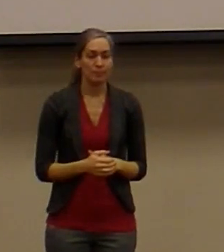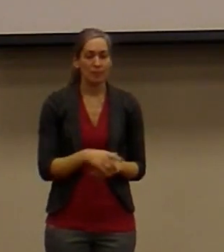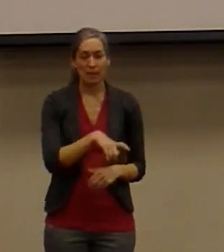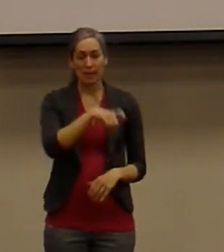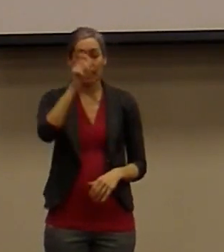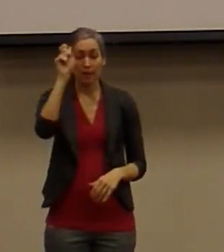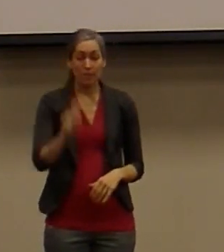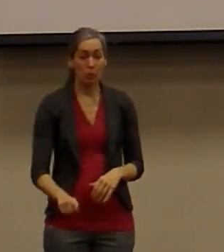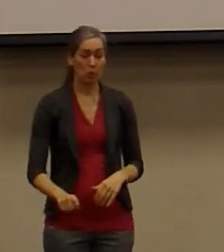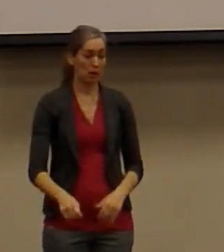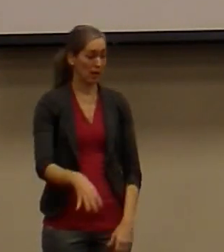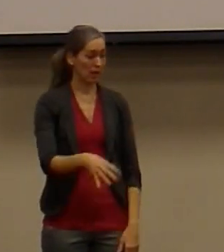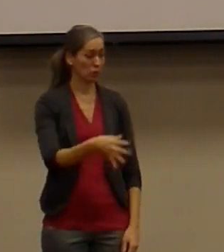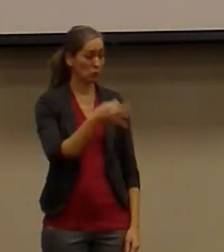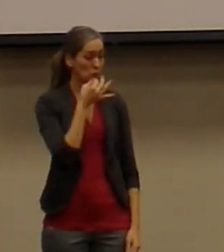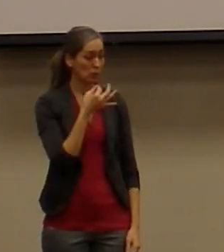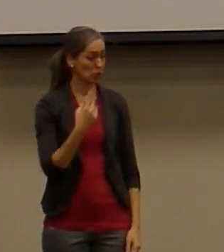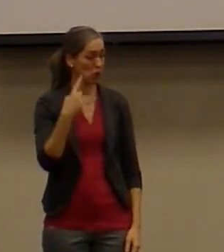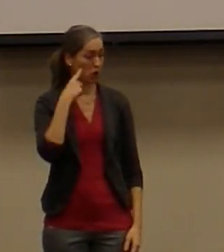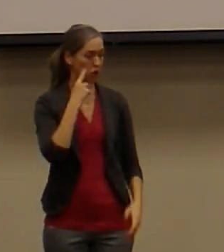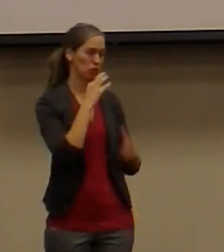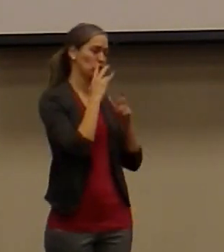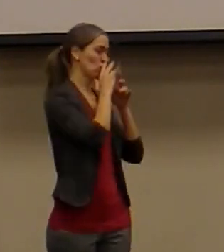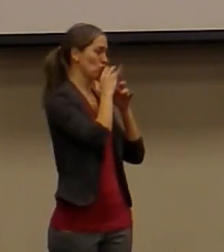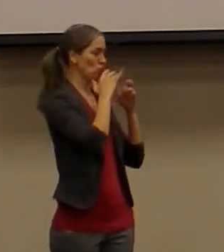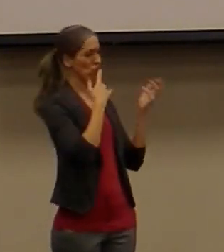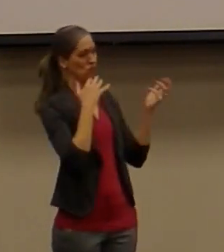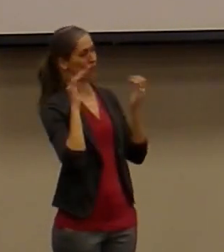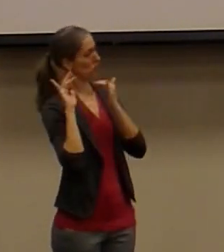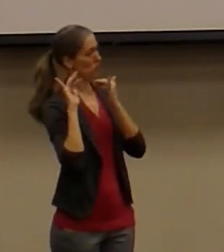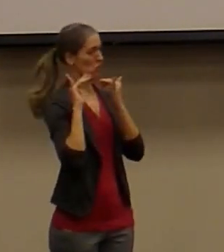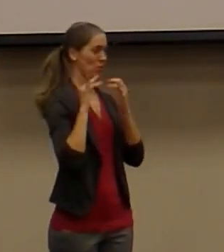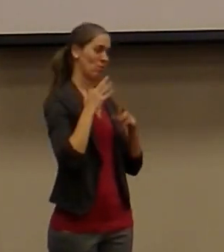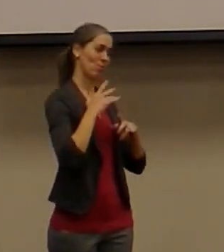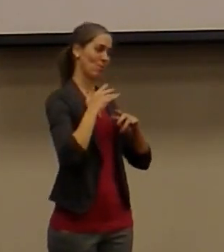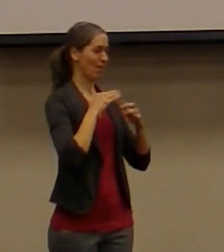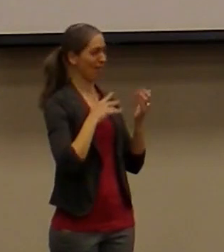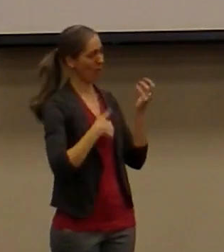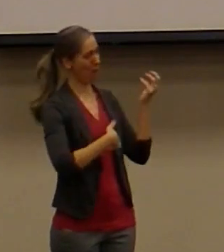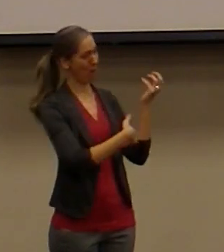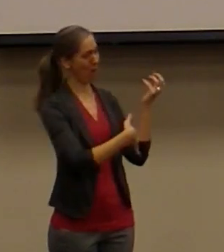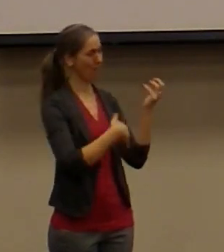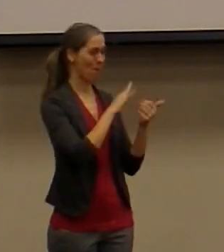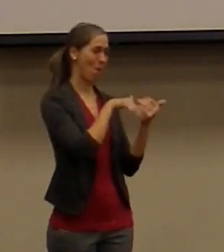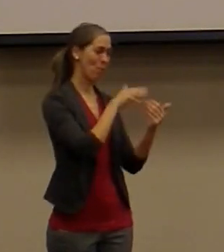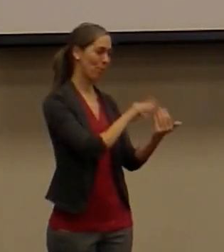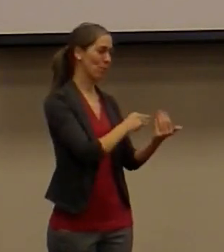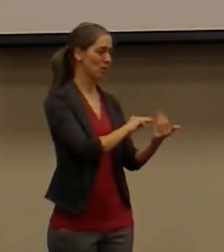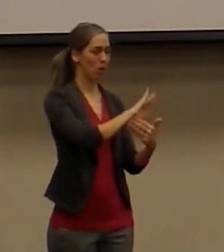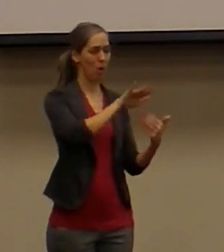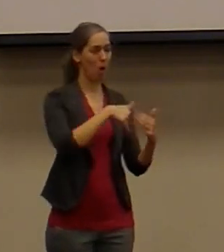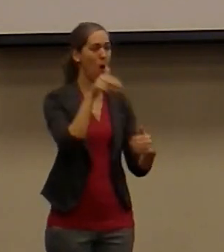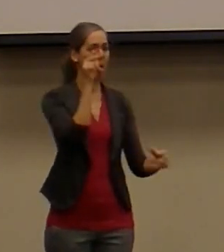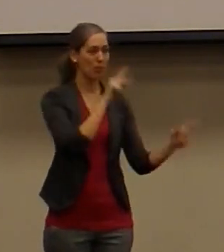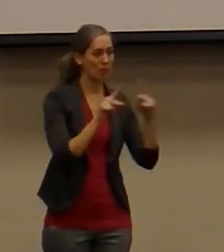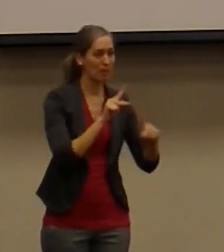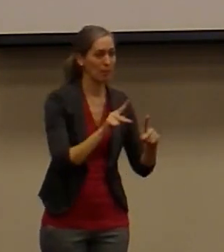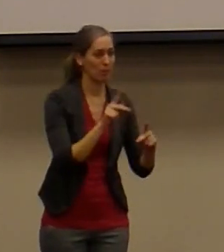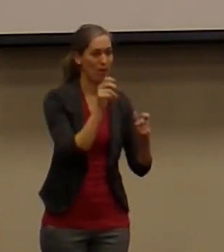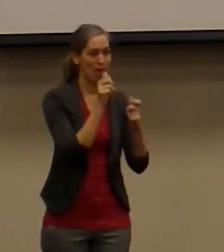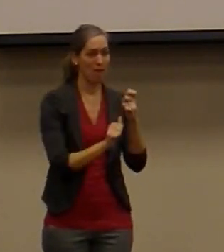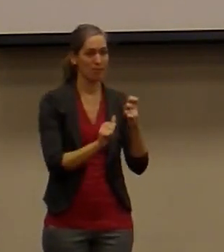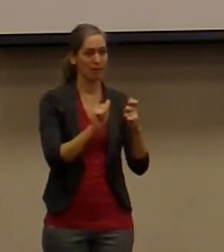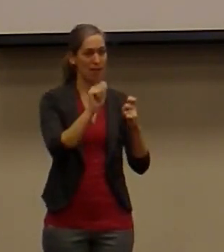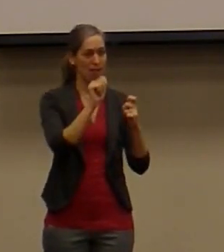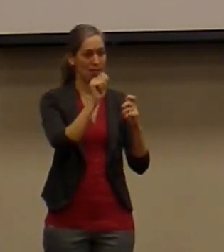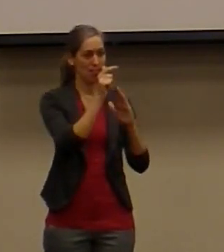Therefore, as soon as they heard the sound of the horn, flute, zither, lyre, harp, and all kinds of music, all the peoples, nations, and men of every language